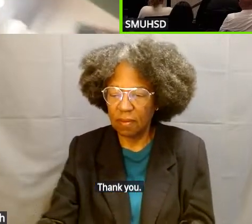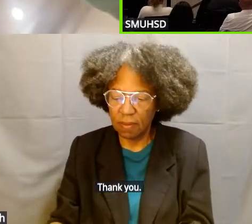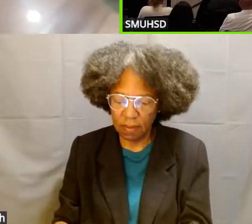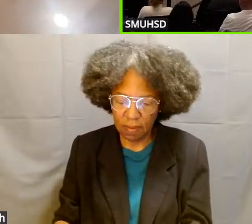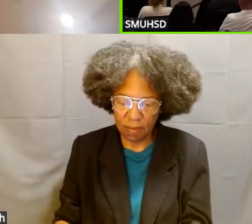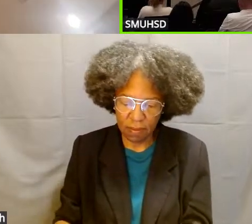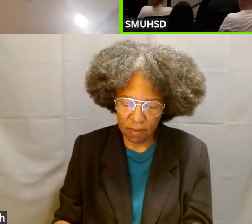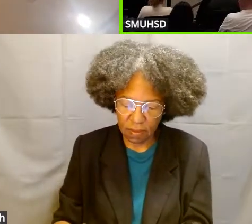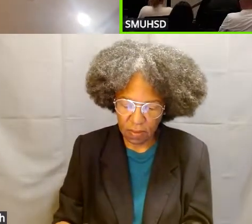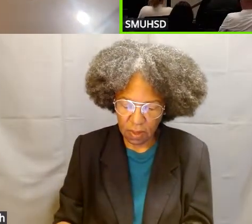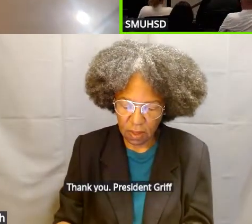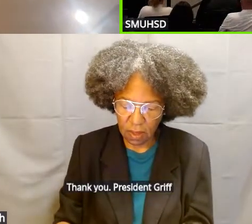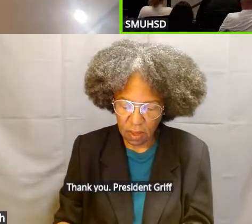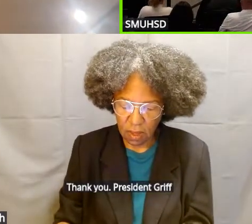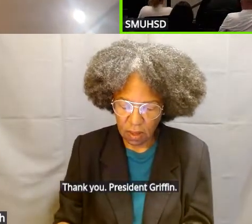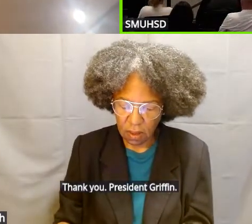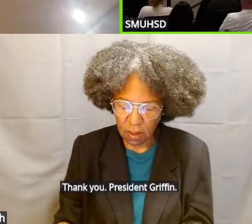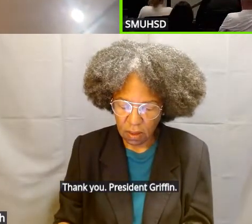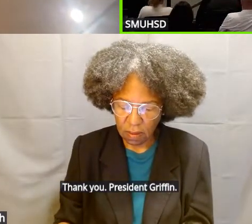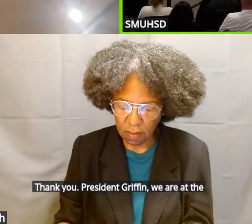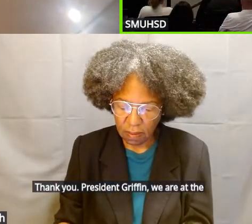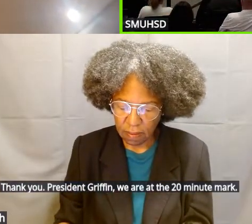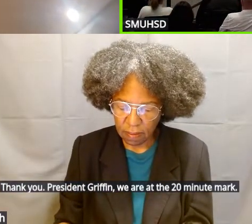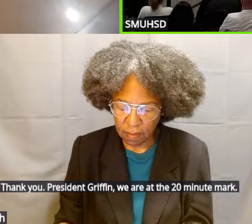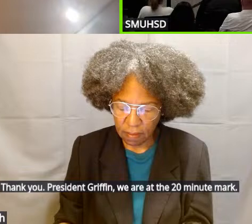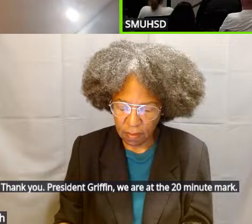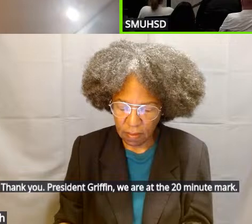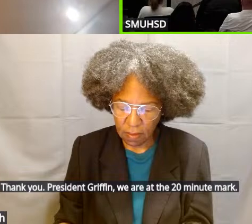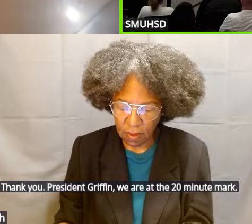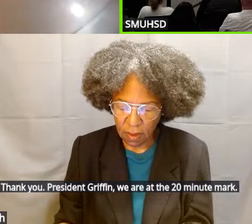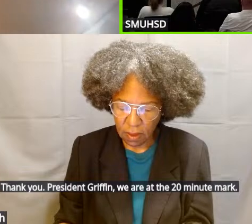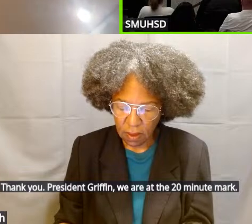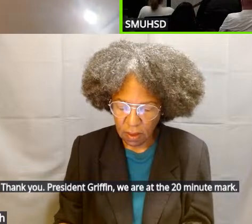President Griffin, we are at the 20-minute mark.